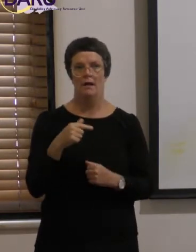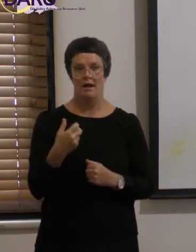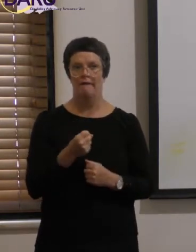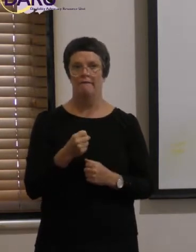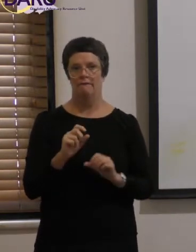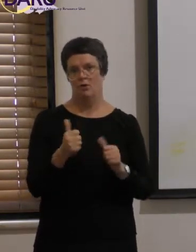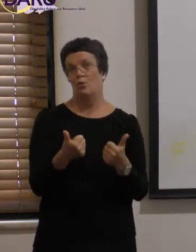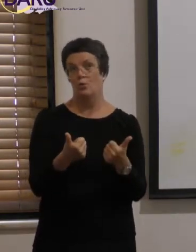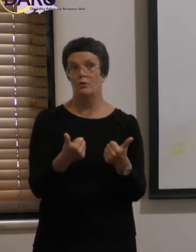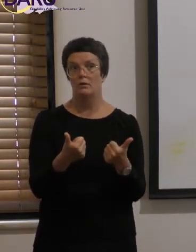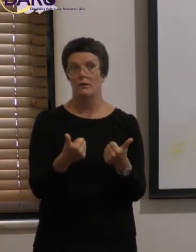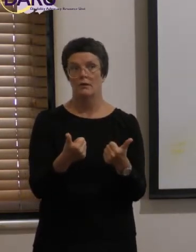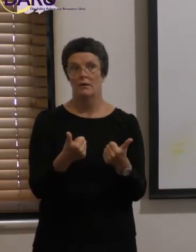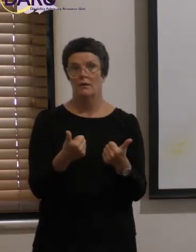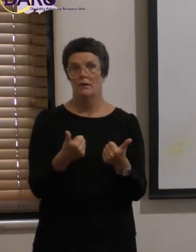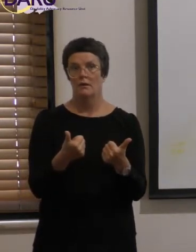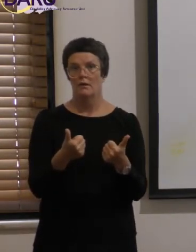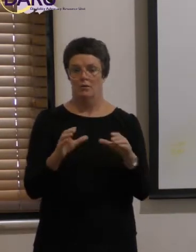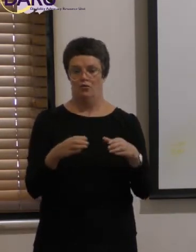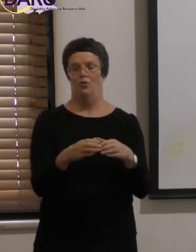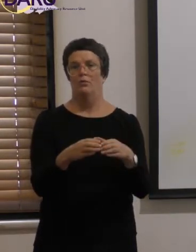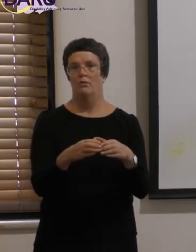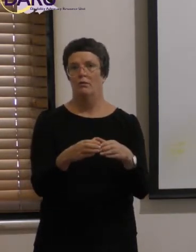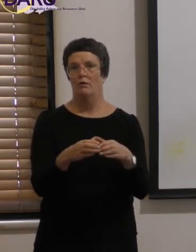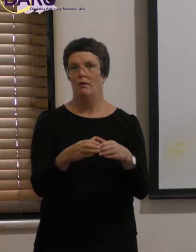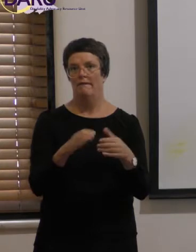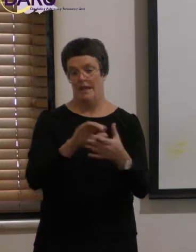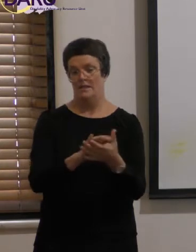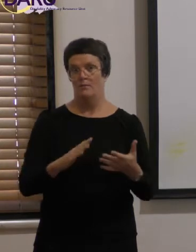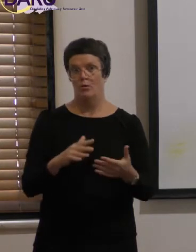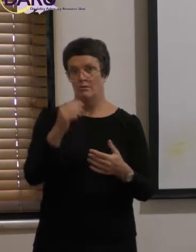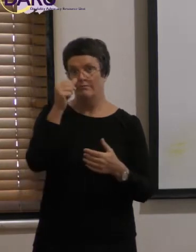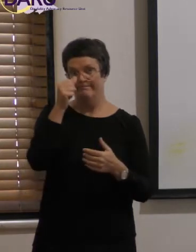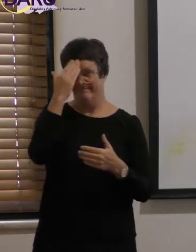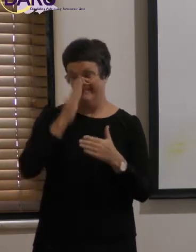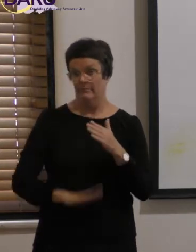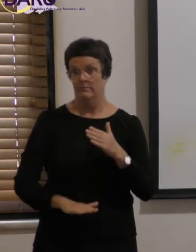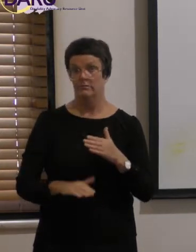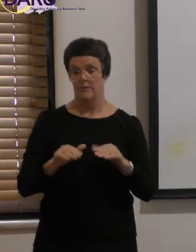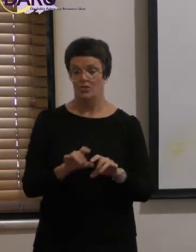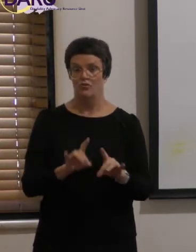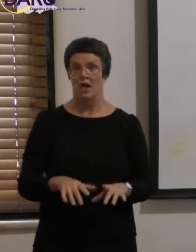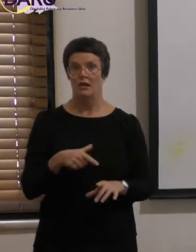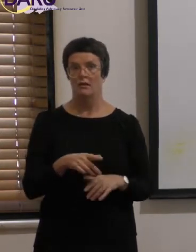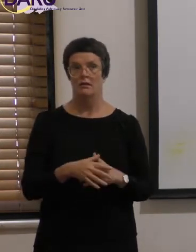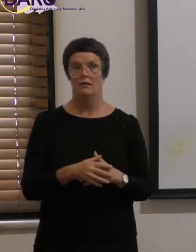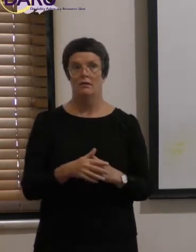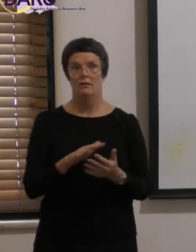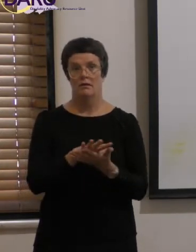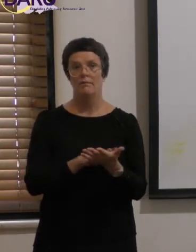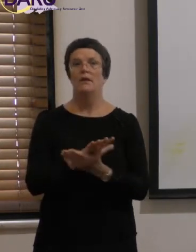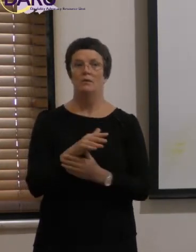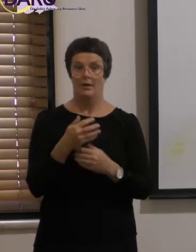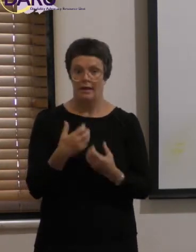reputable, formidable body of expertise that is Australian that can really... So we've got the expertise in Australia to actually make inclusive education